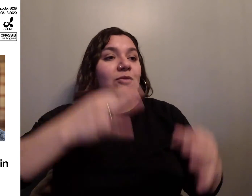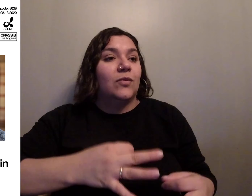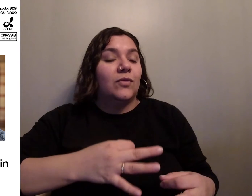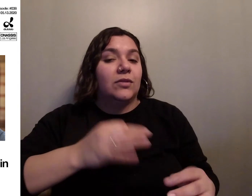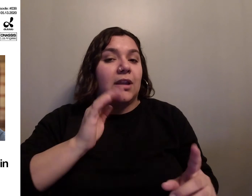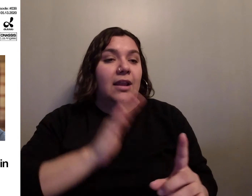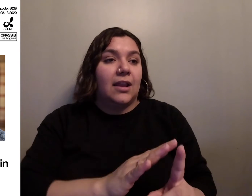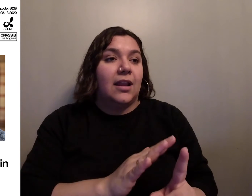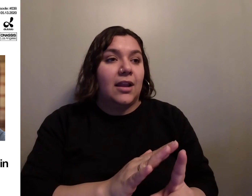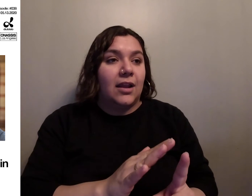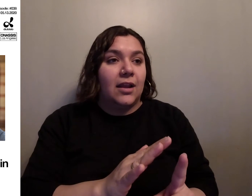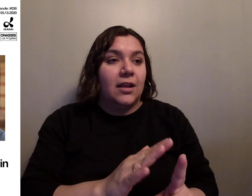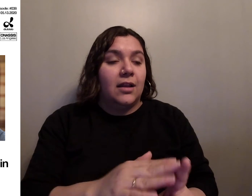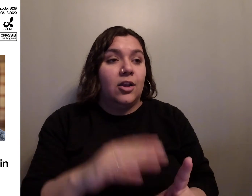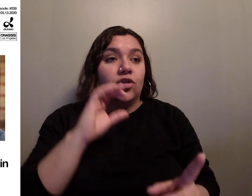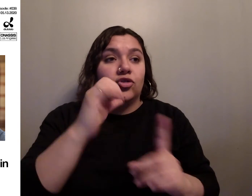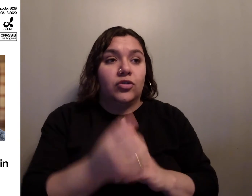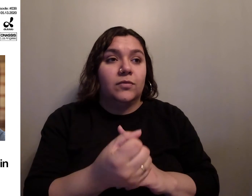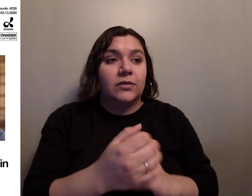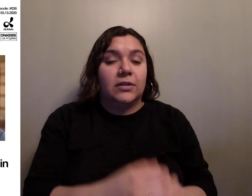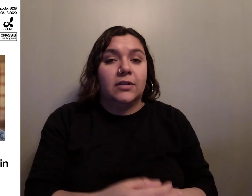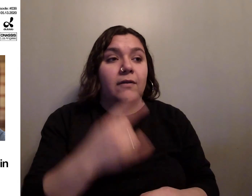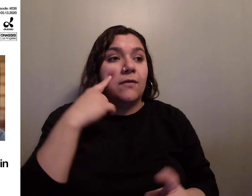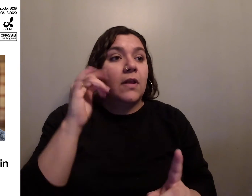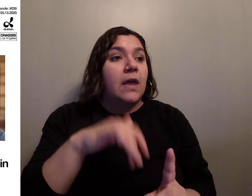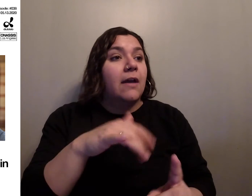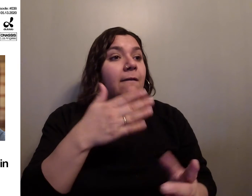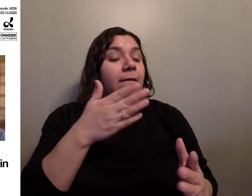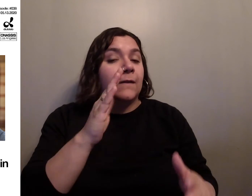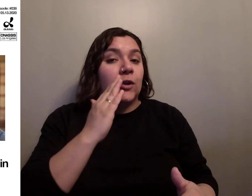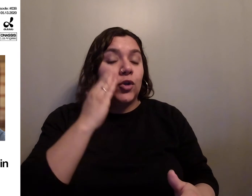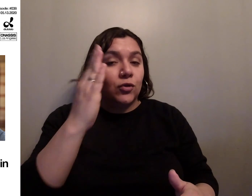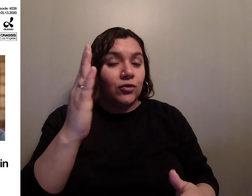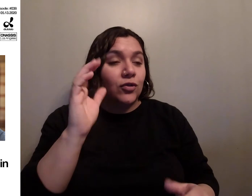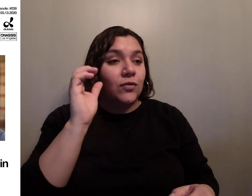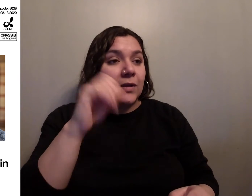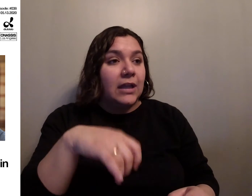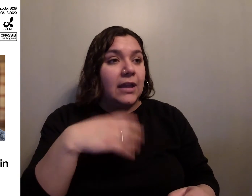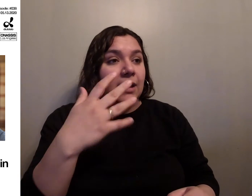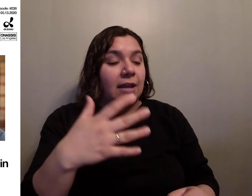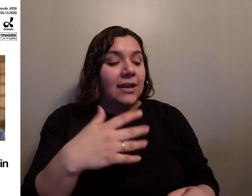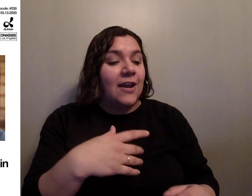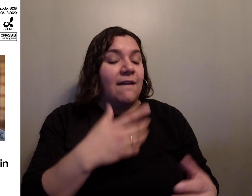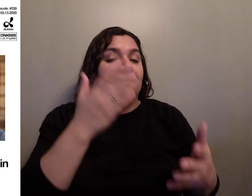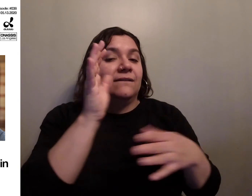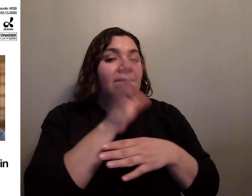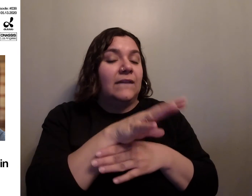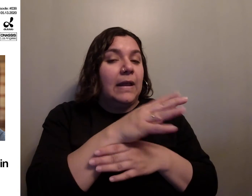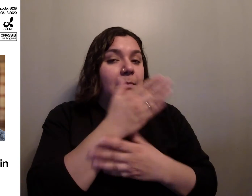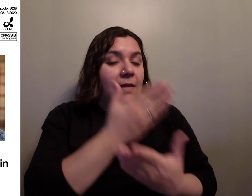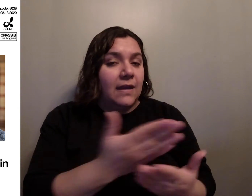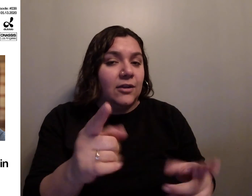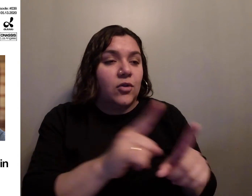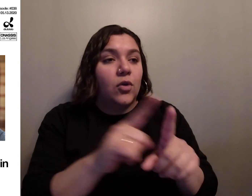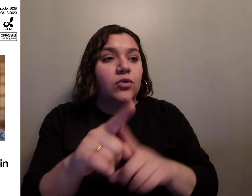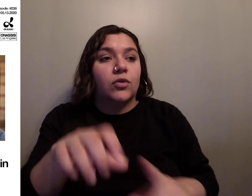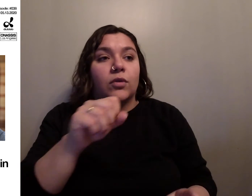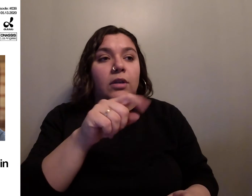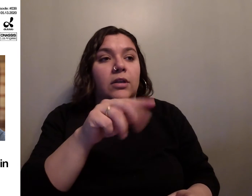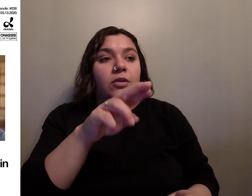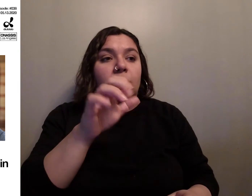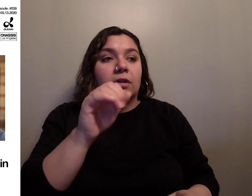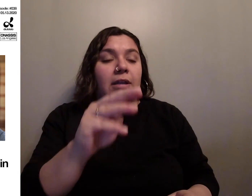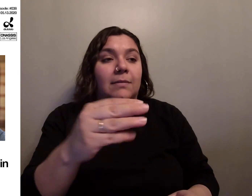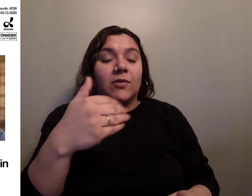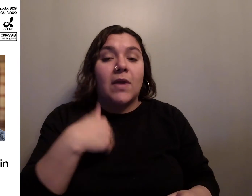can't for their own choice and their own circumstance in that future, so that we can film things